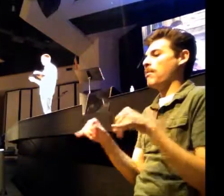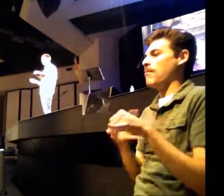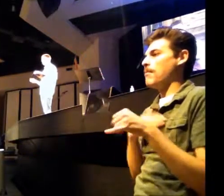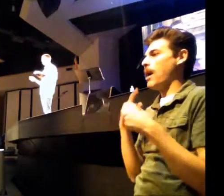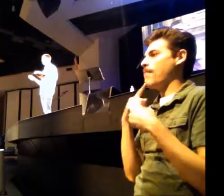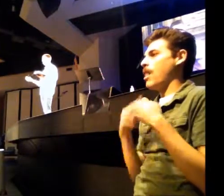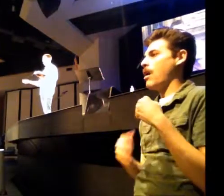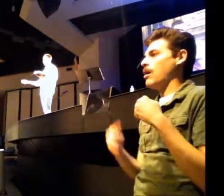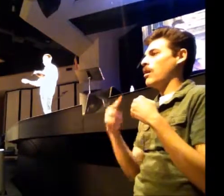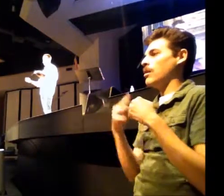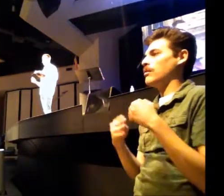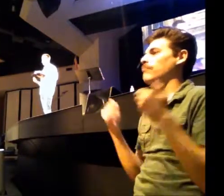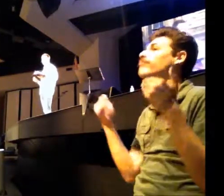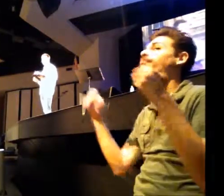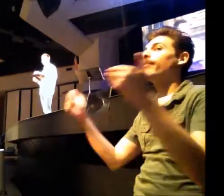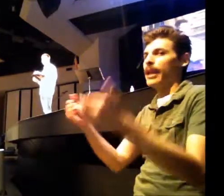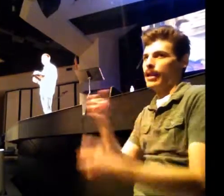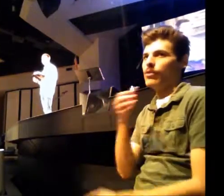Take.